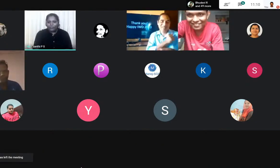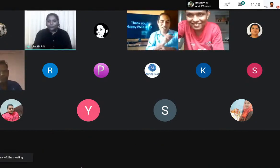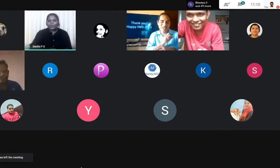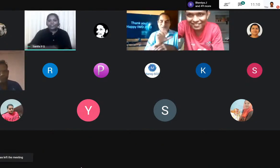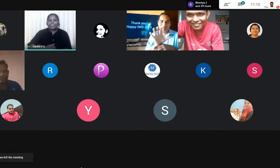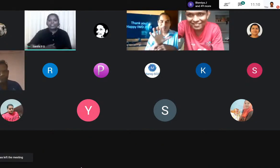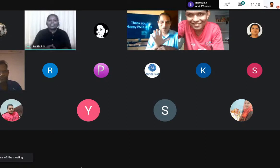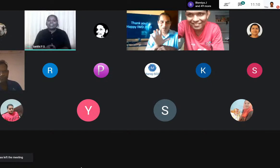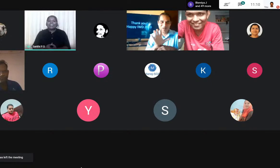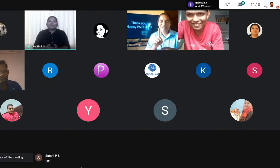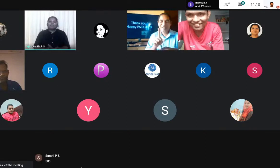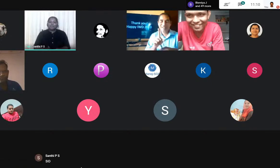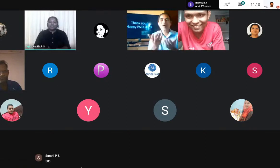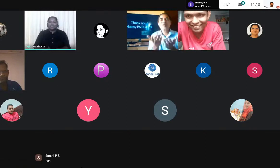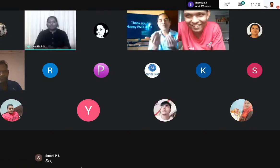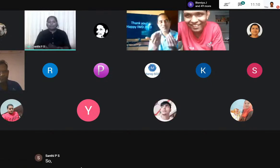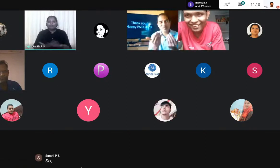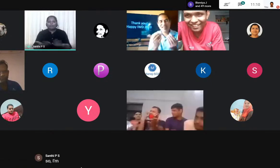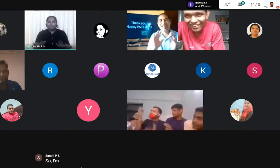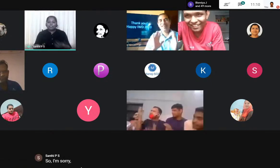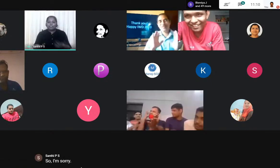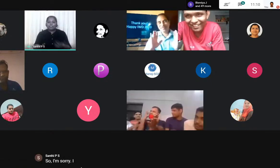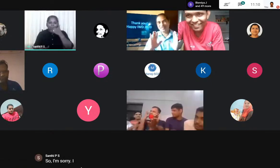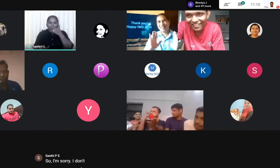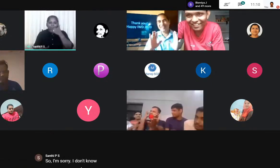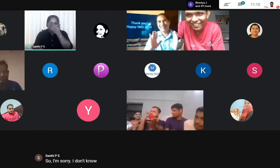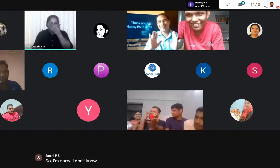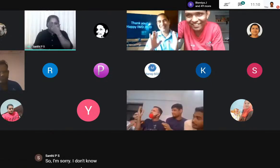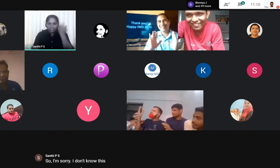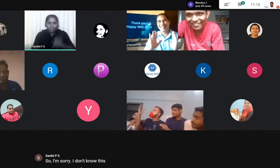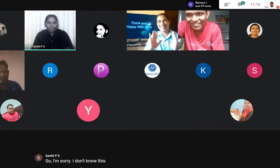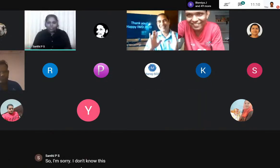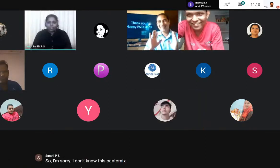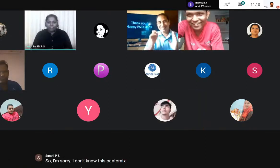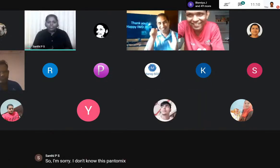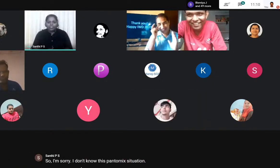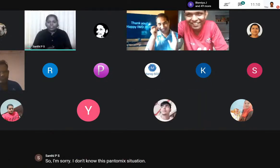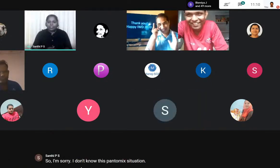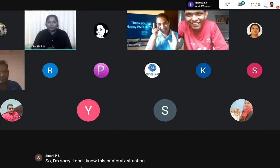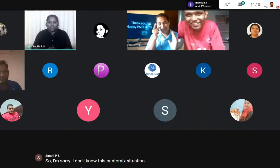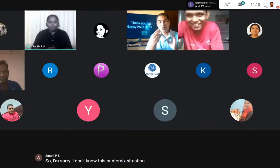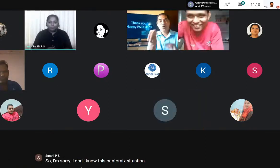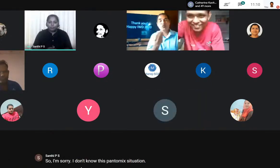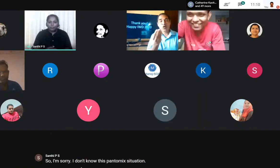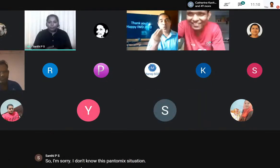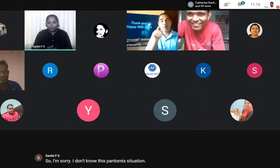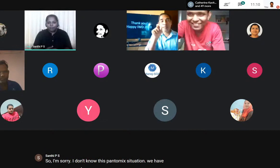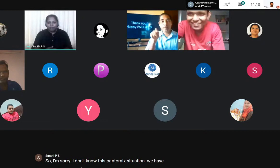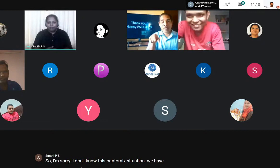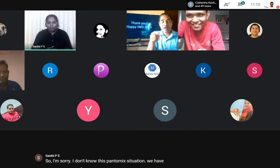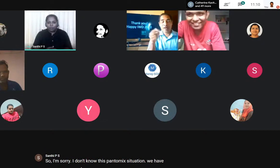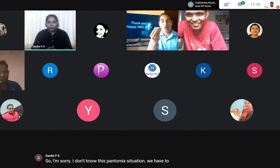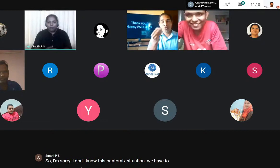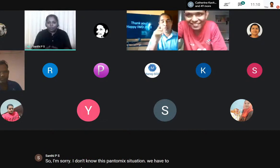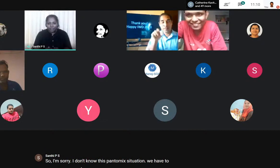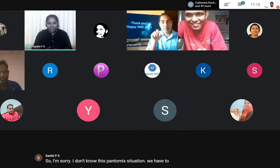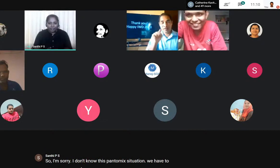So I'm sorry, I don't know this pandemic situation. We have to cope up with that,